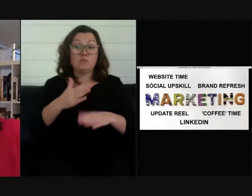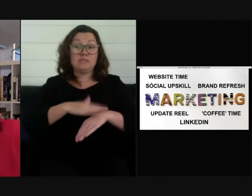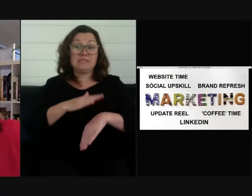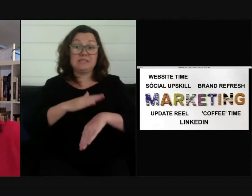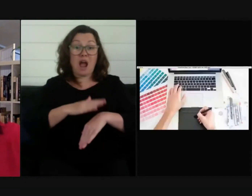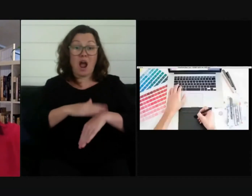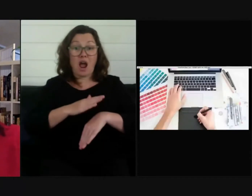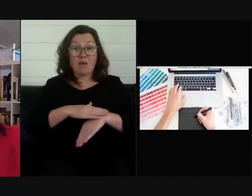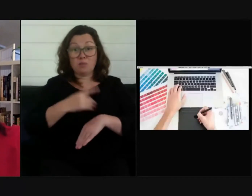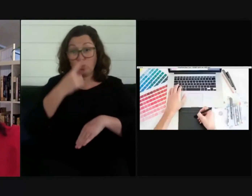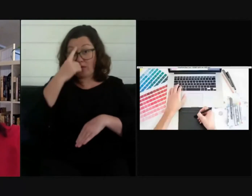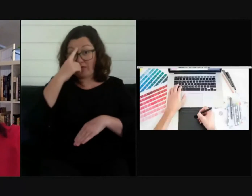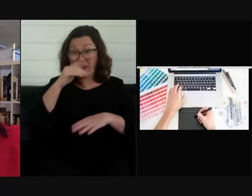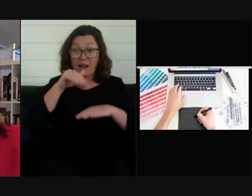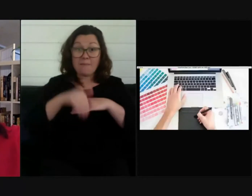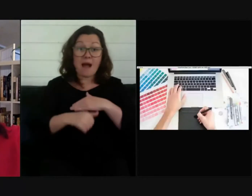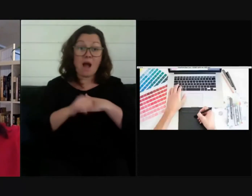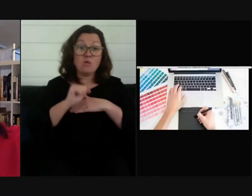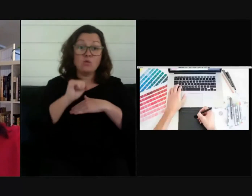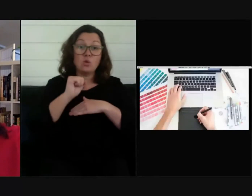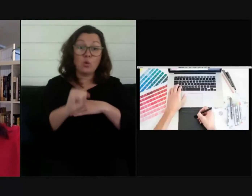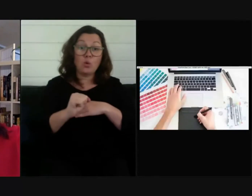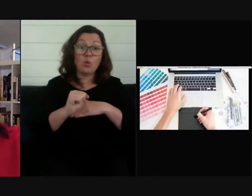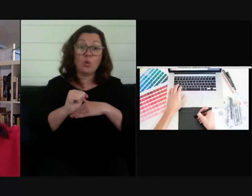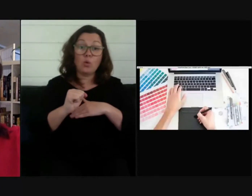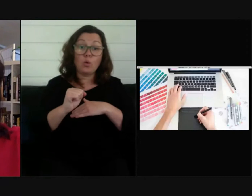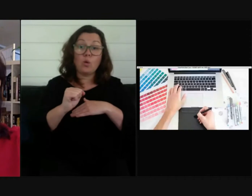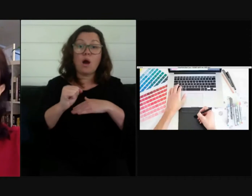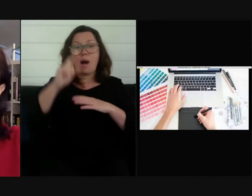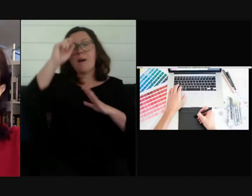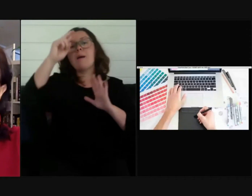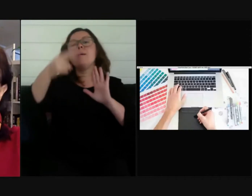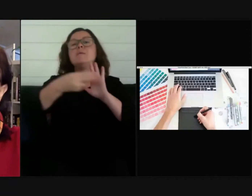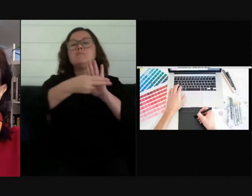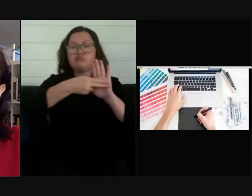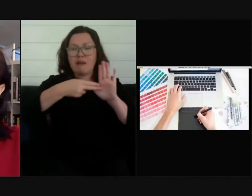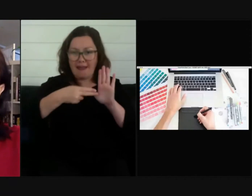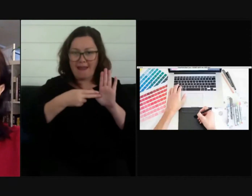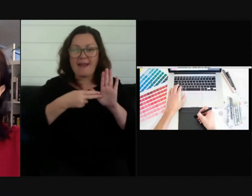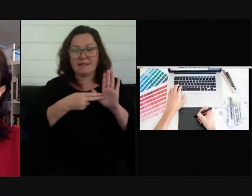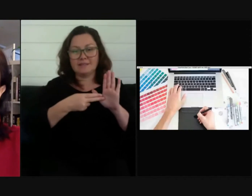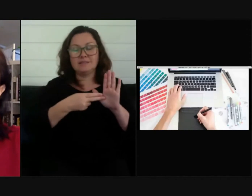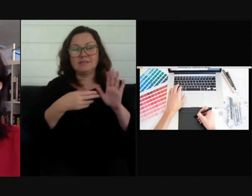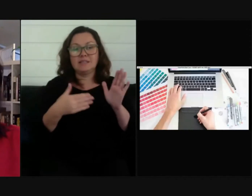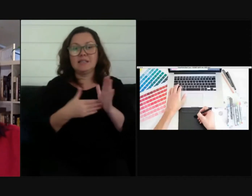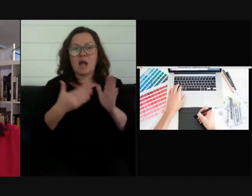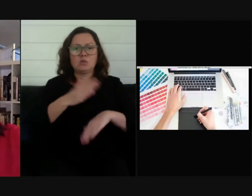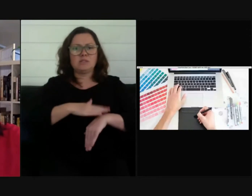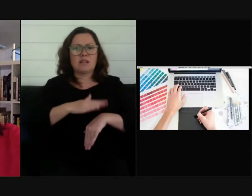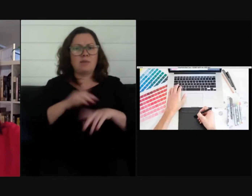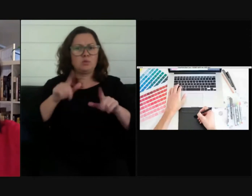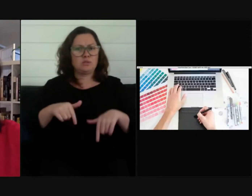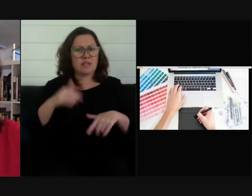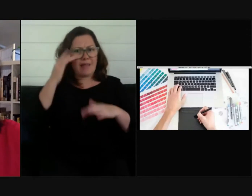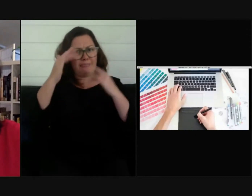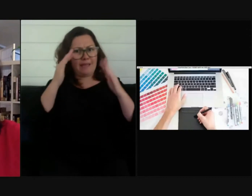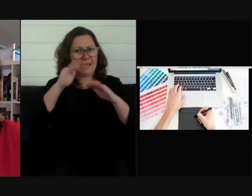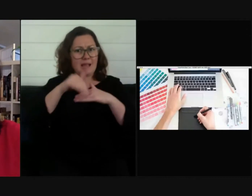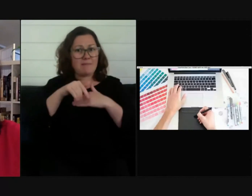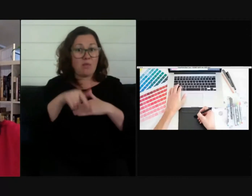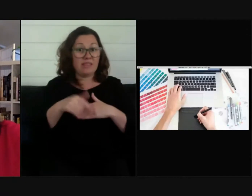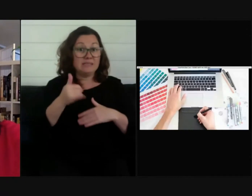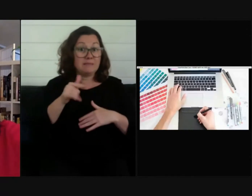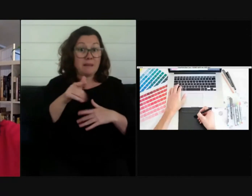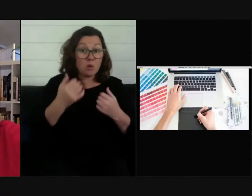don't have a brand or a logo at the moment, is now the time to start thinking about it. The great thing is that you